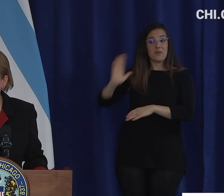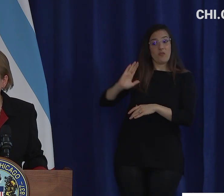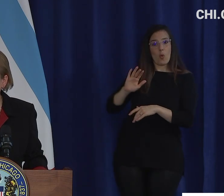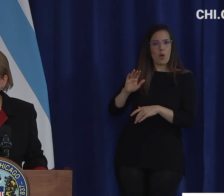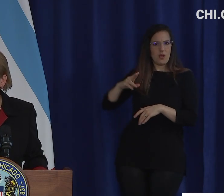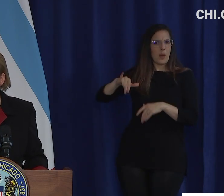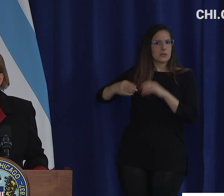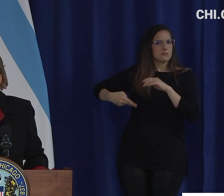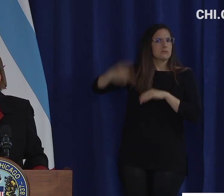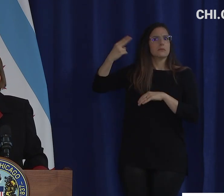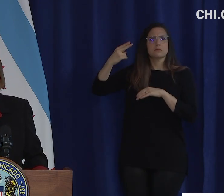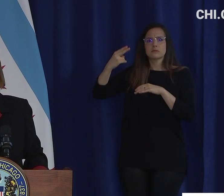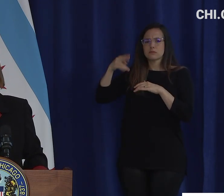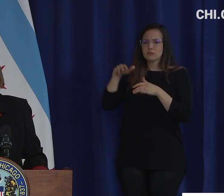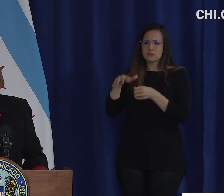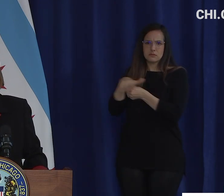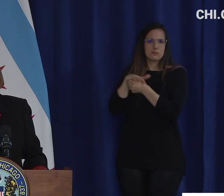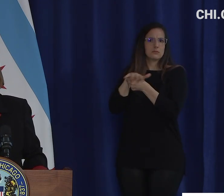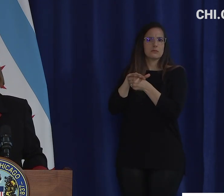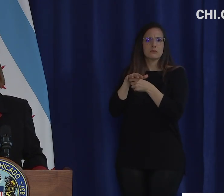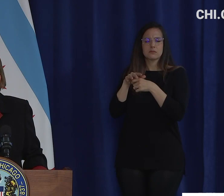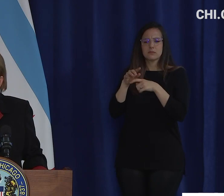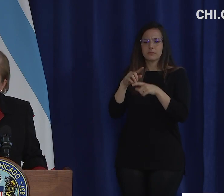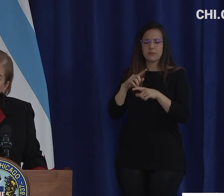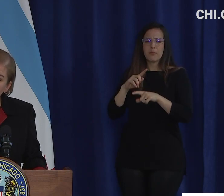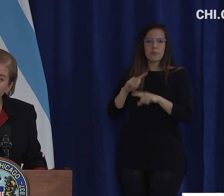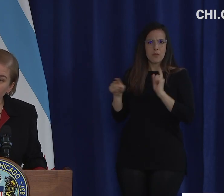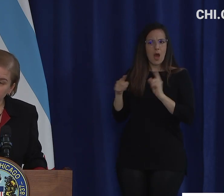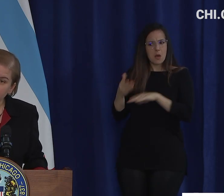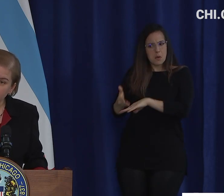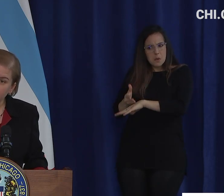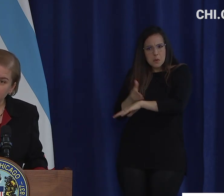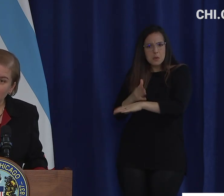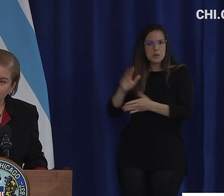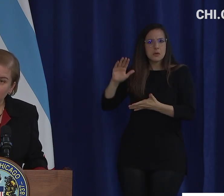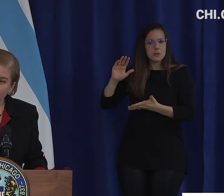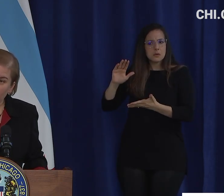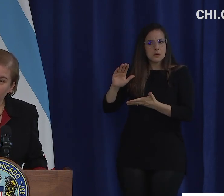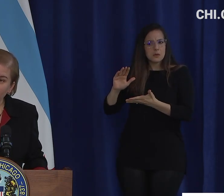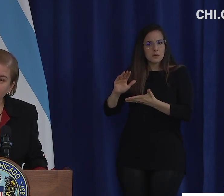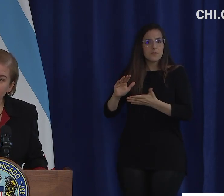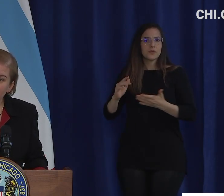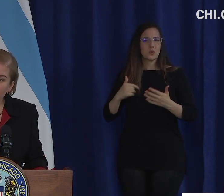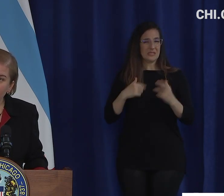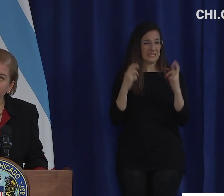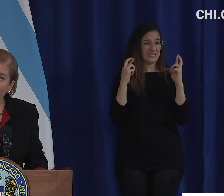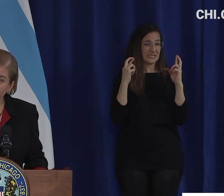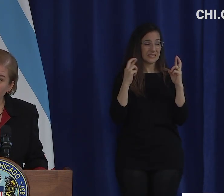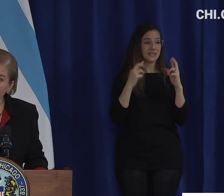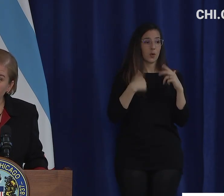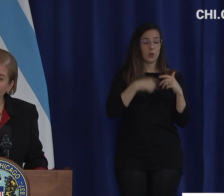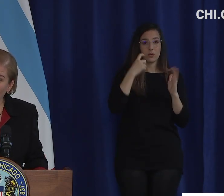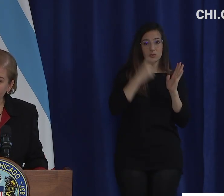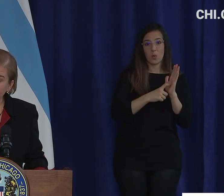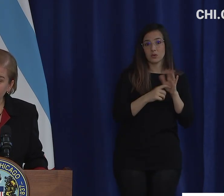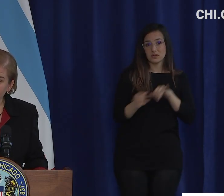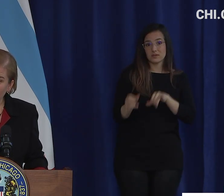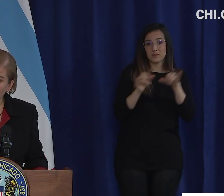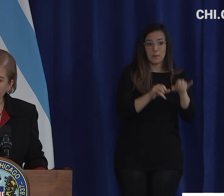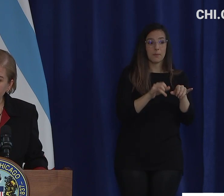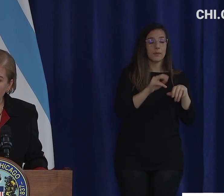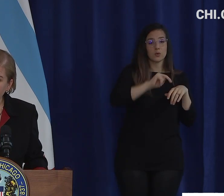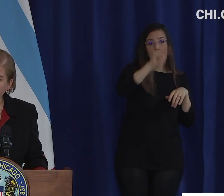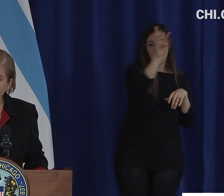there a few weeks ago, and we've managed to make real progress there. My hope is we will continue to see that same progress on the northwest